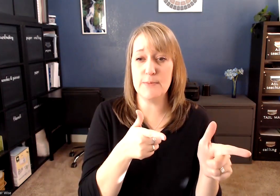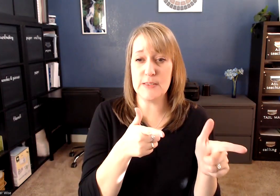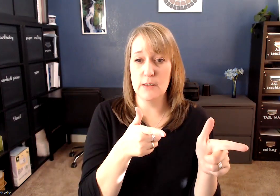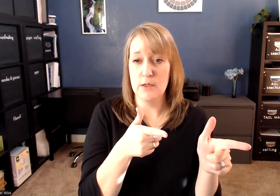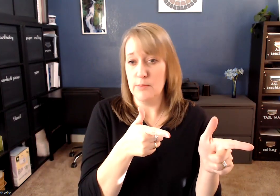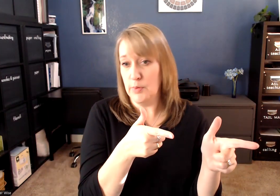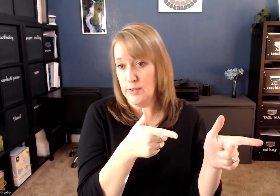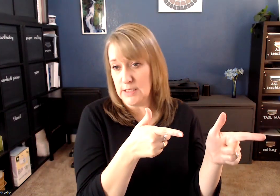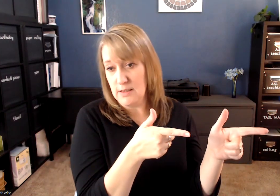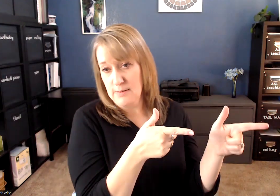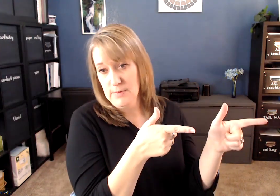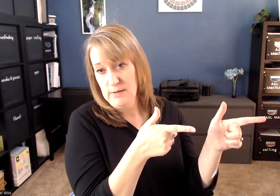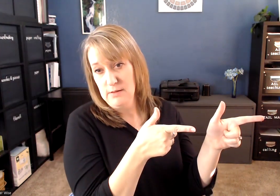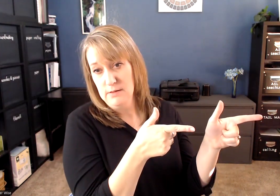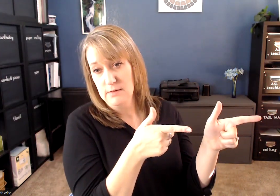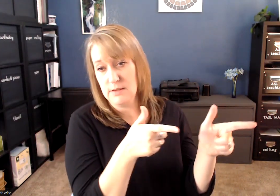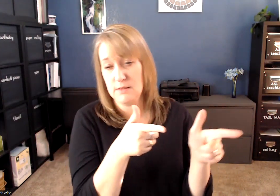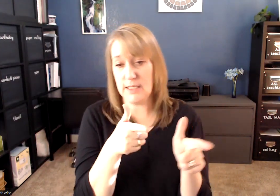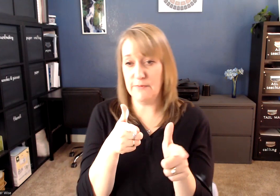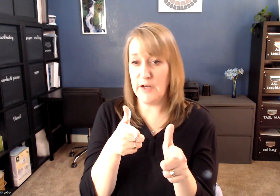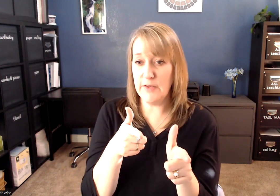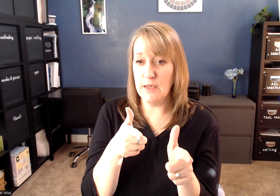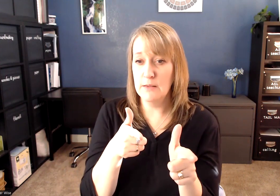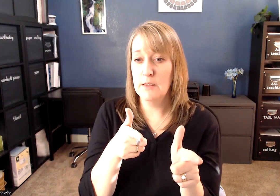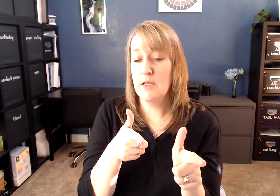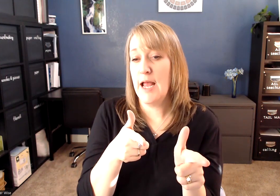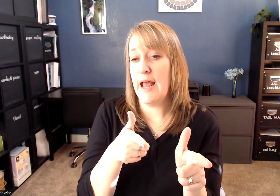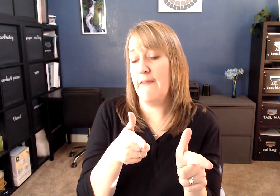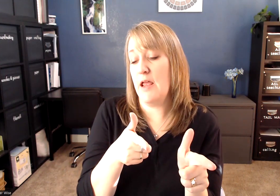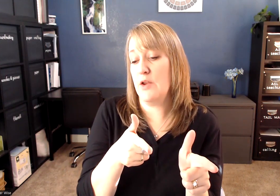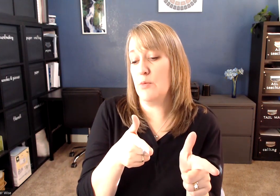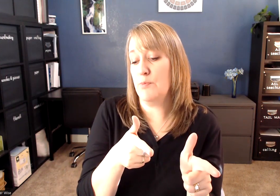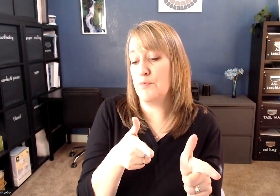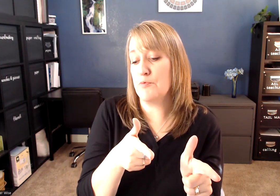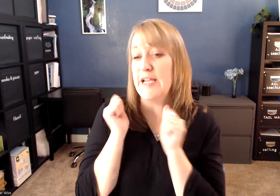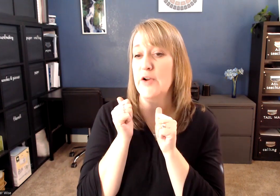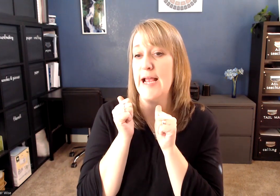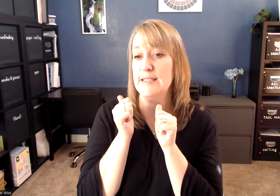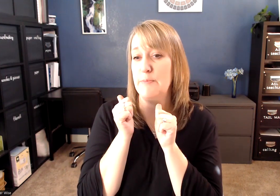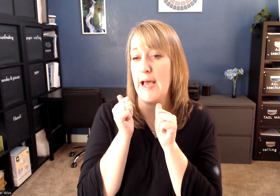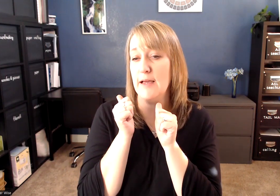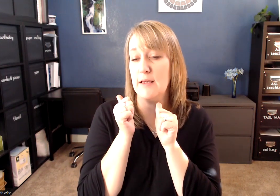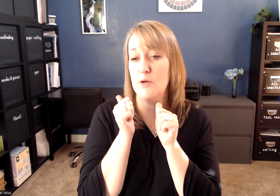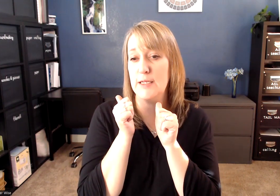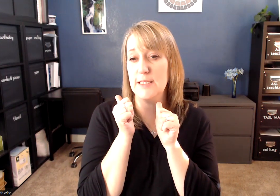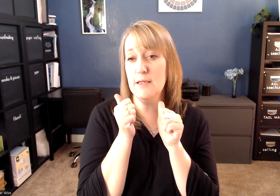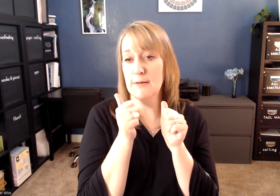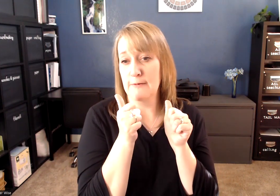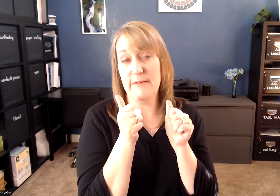shapes, point them like in front of you, and then you bring your hands back quickly,